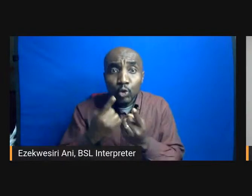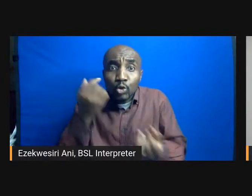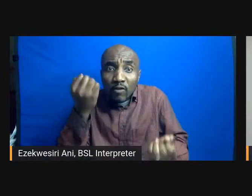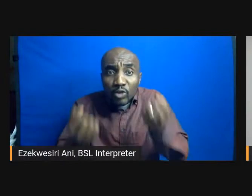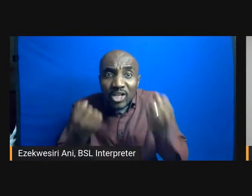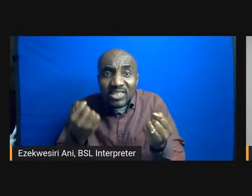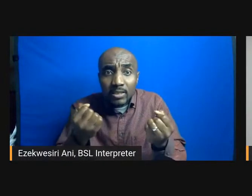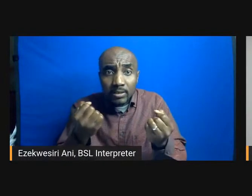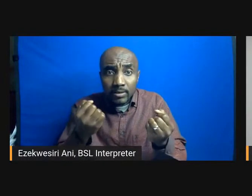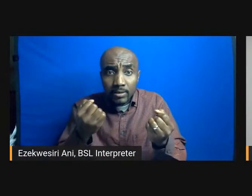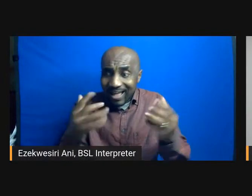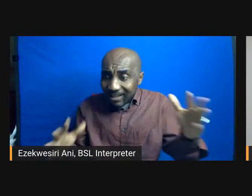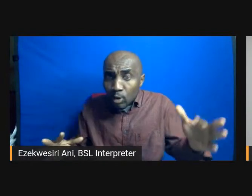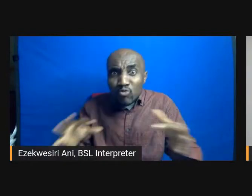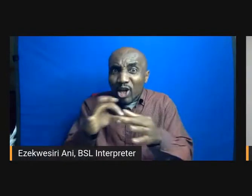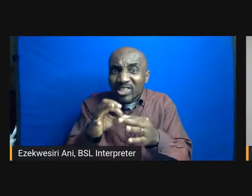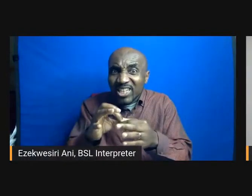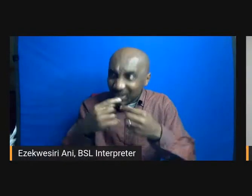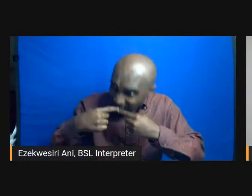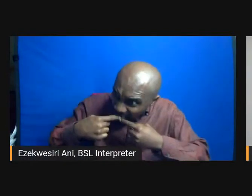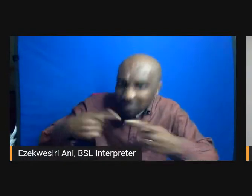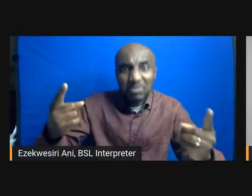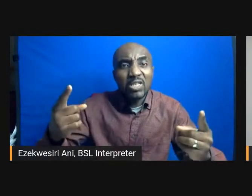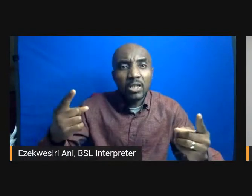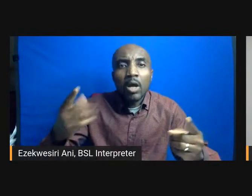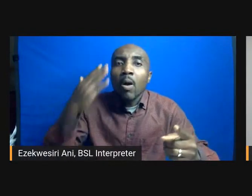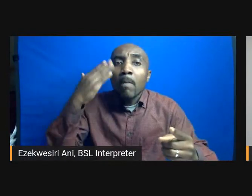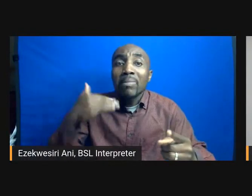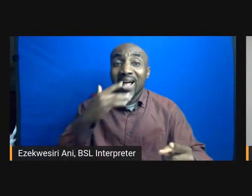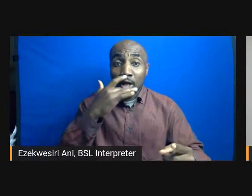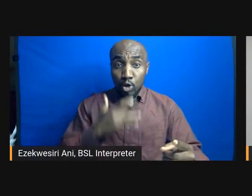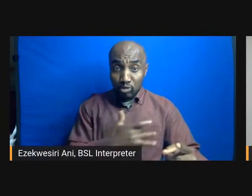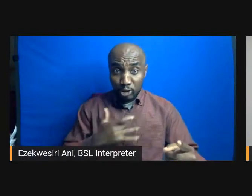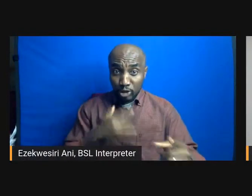reconciliation. For Black Christians, I say this to you.